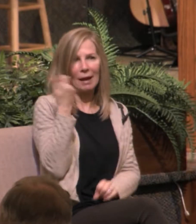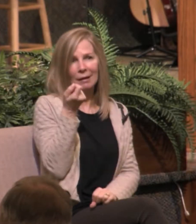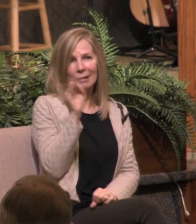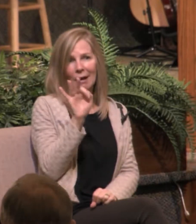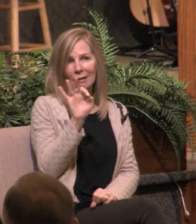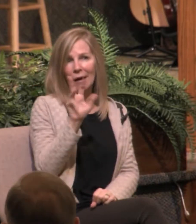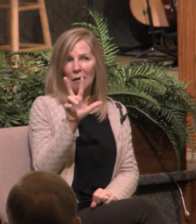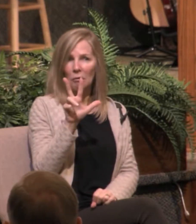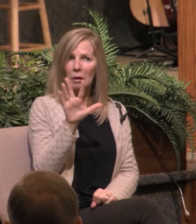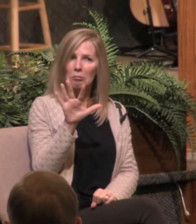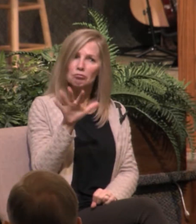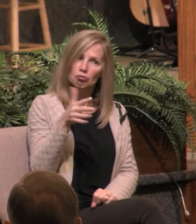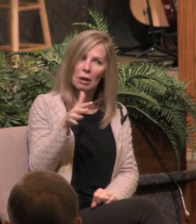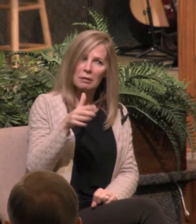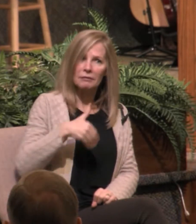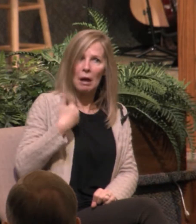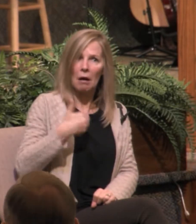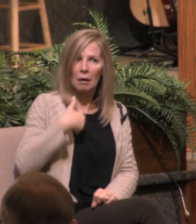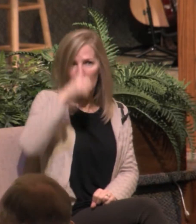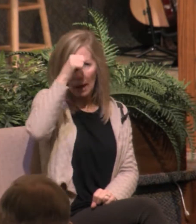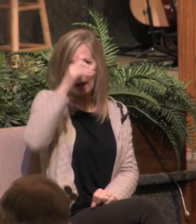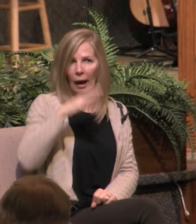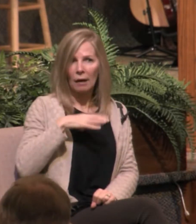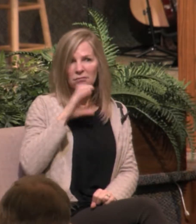relatively young man, 26 years old.